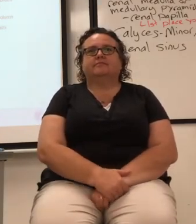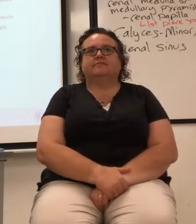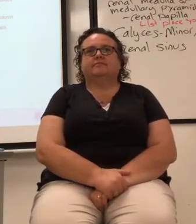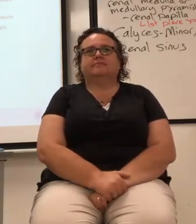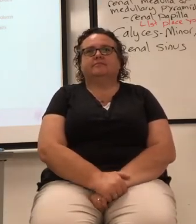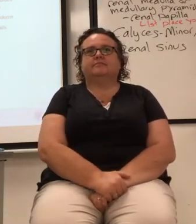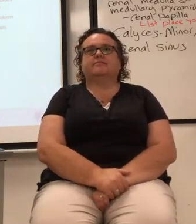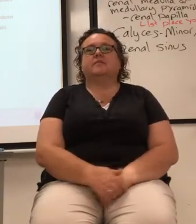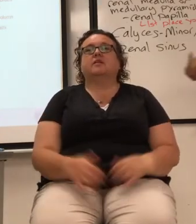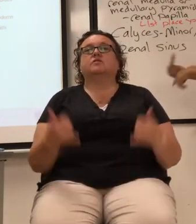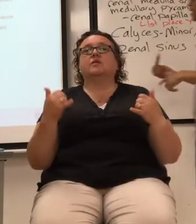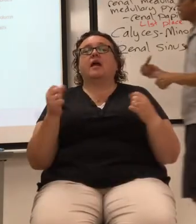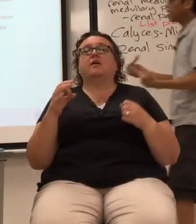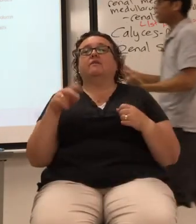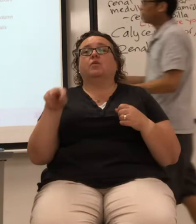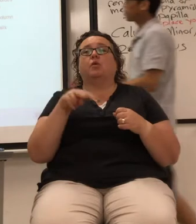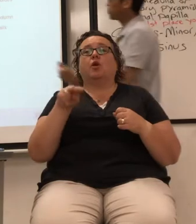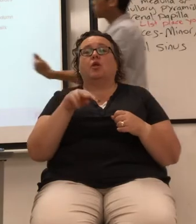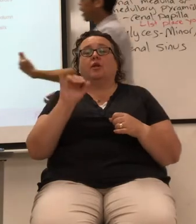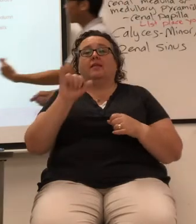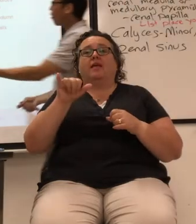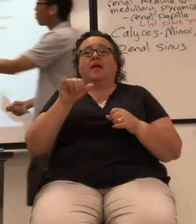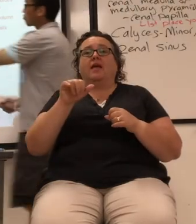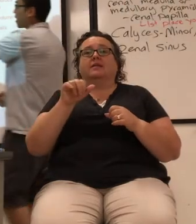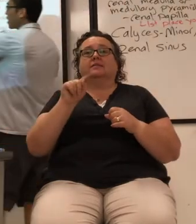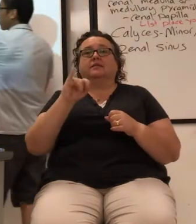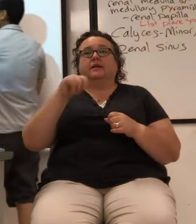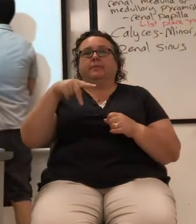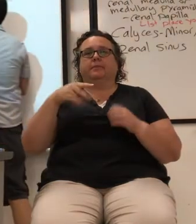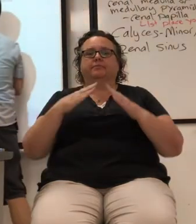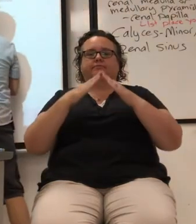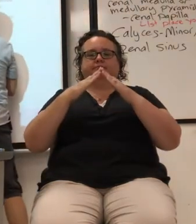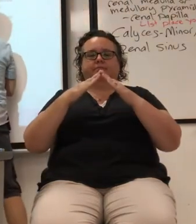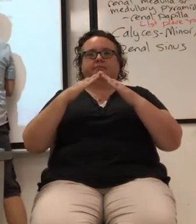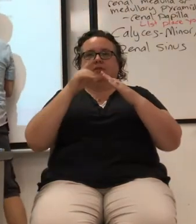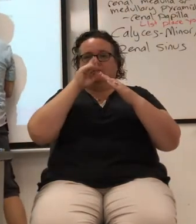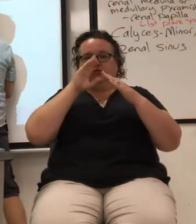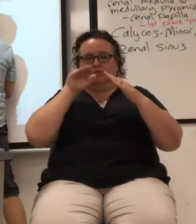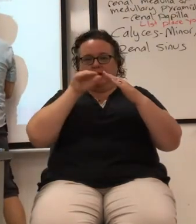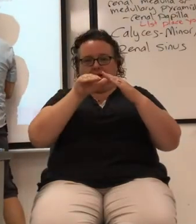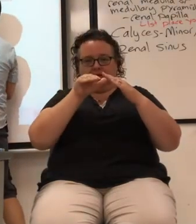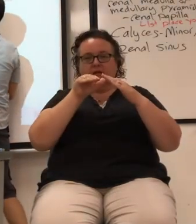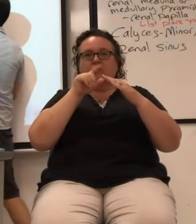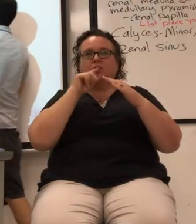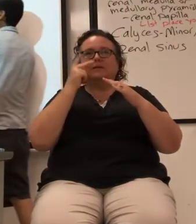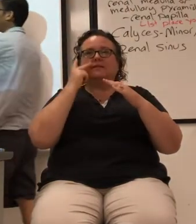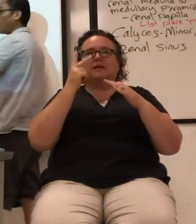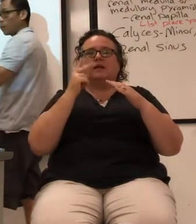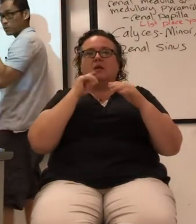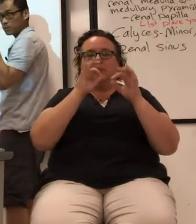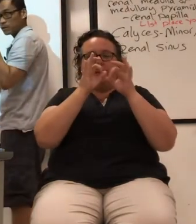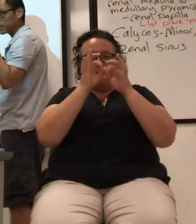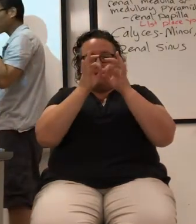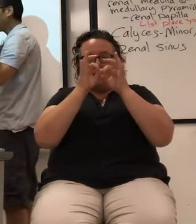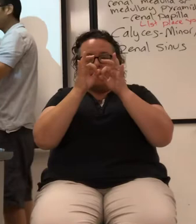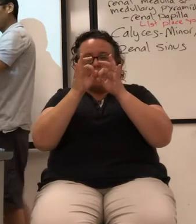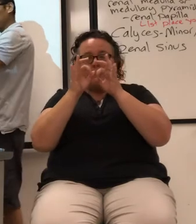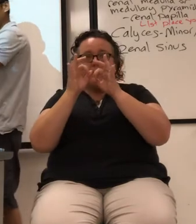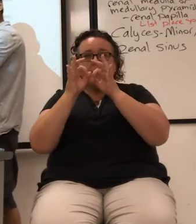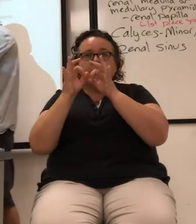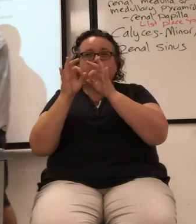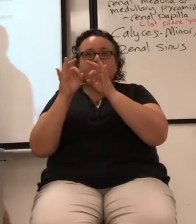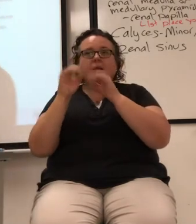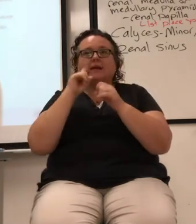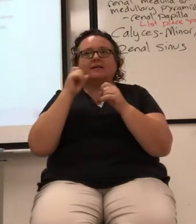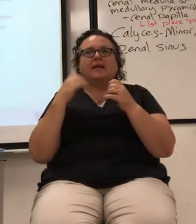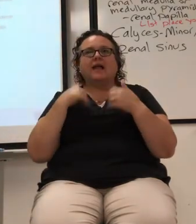Now, if you're to kind of look at that tip head on, if you put your eyeball right there, you'd see it peppered with all these little holes because it's got all the